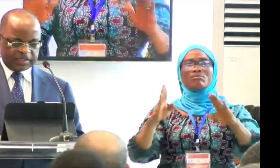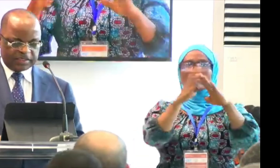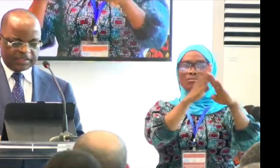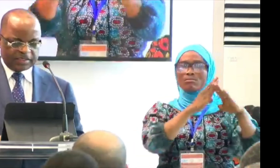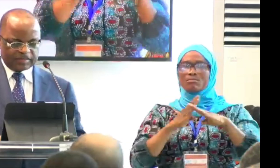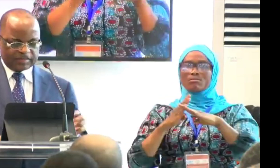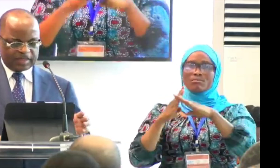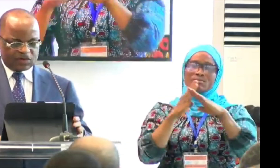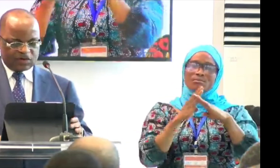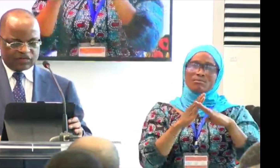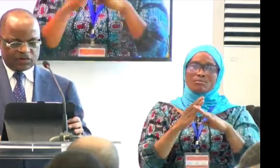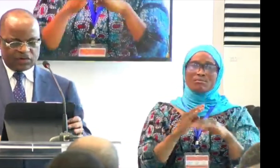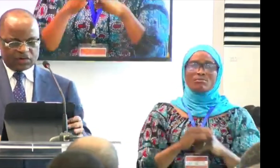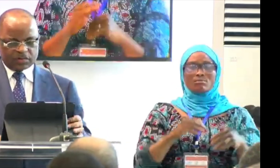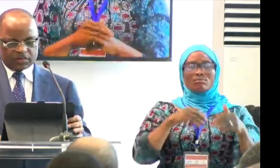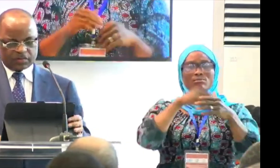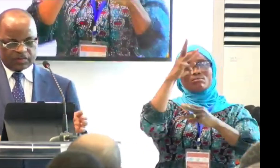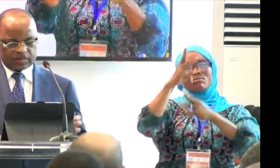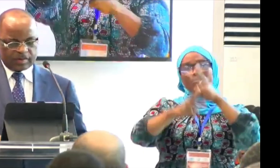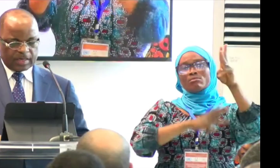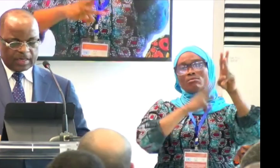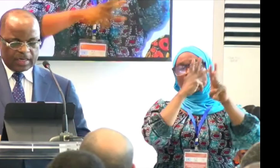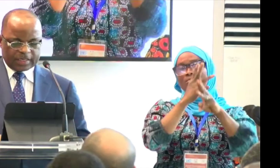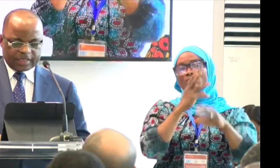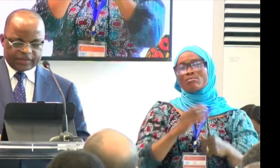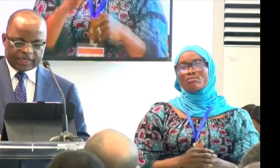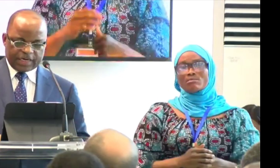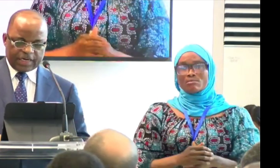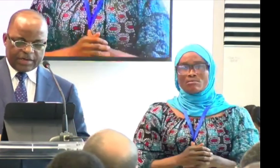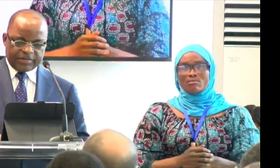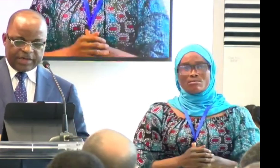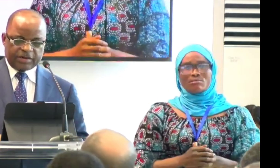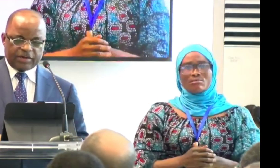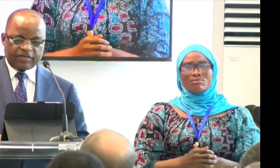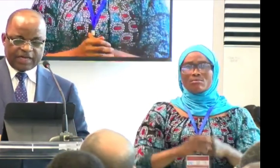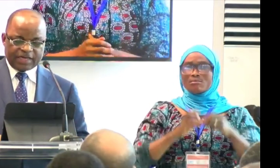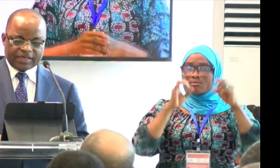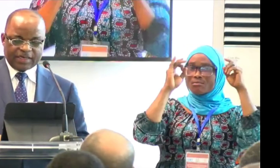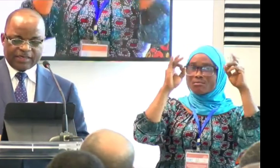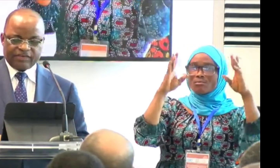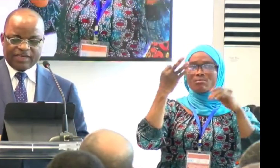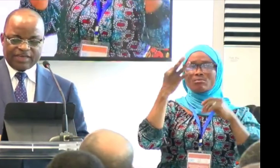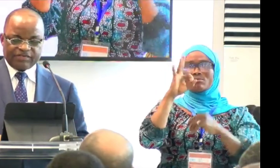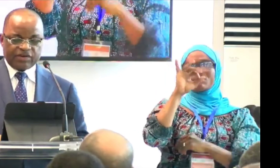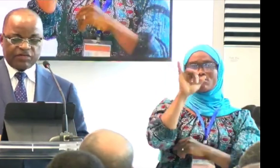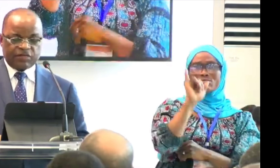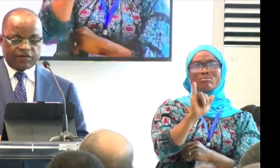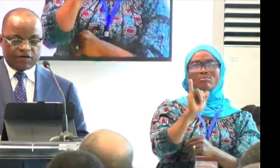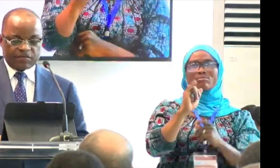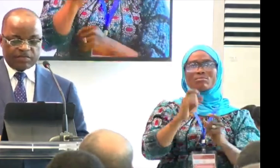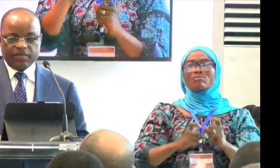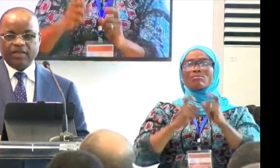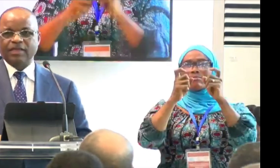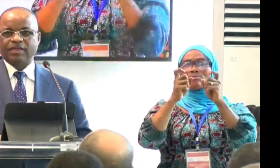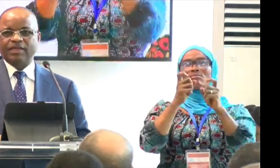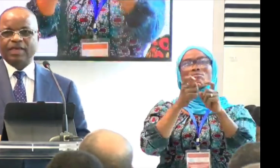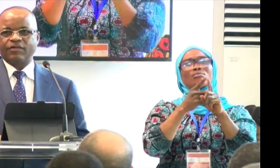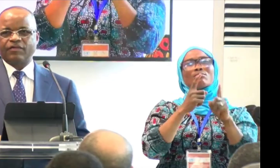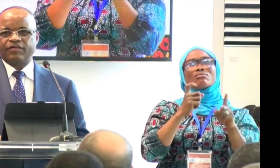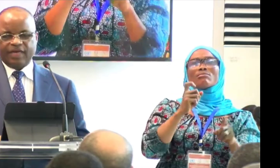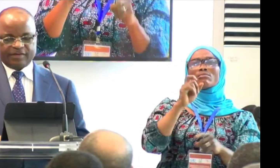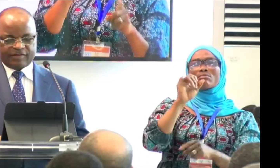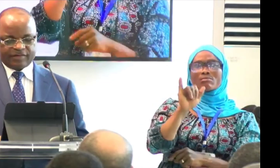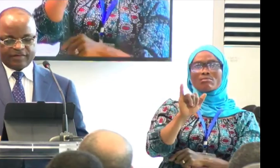security across the world. The critical element of that is delivering reform